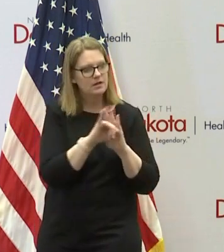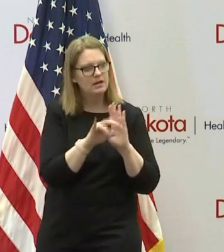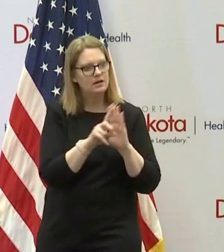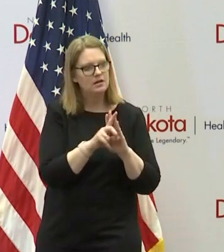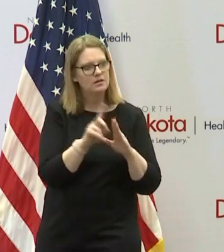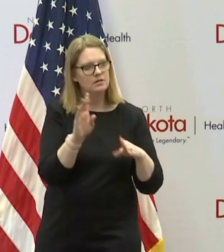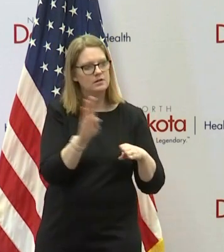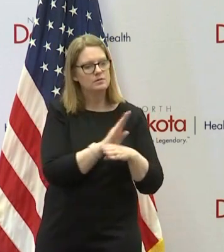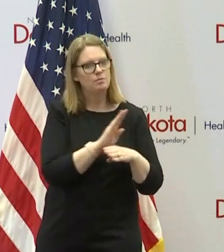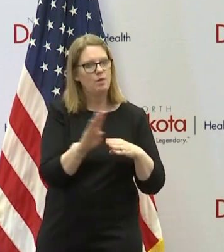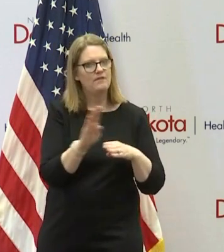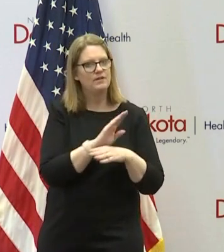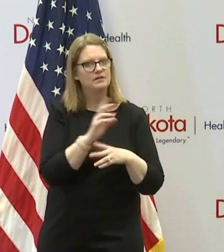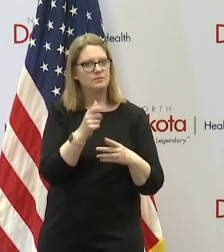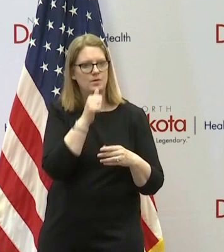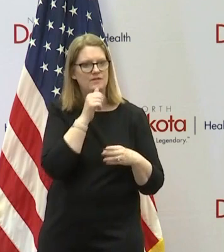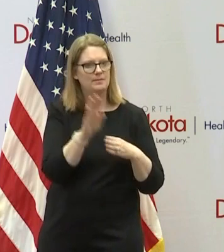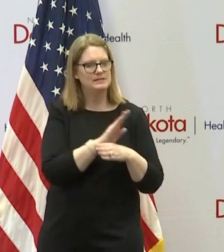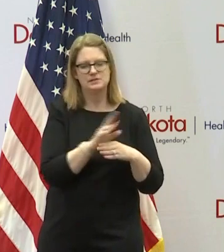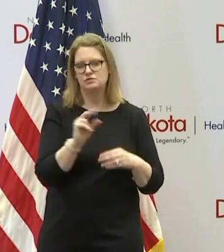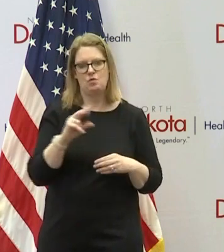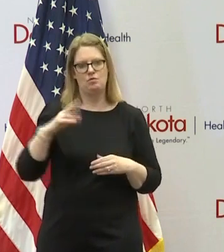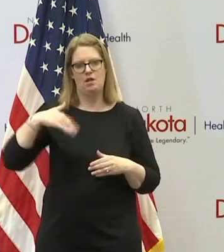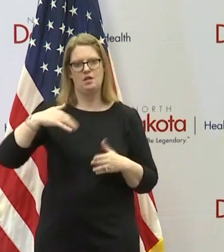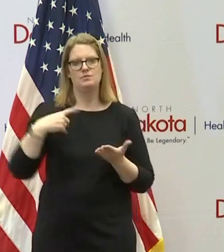private assets? Have not. We're having discussions.